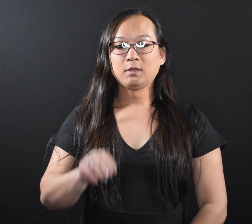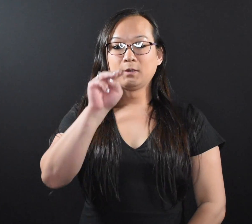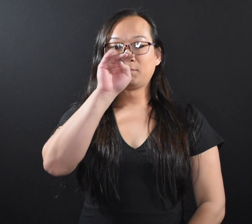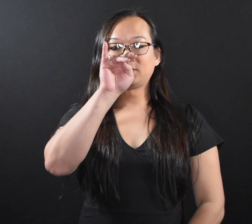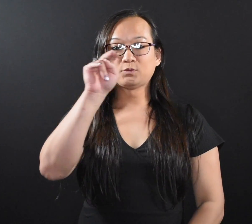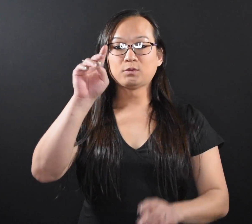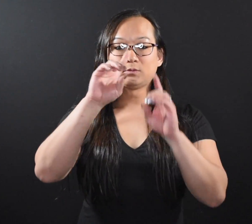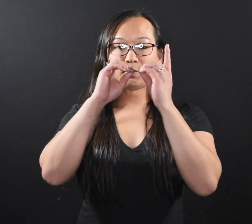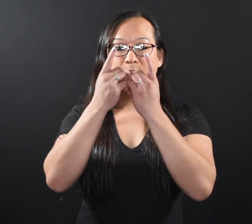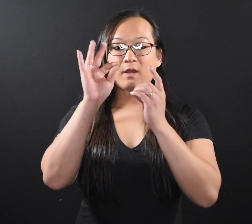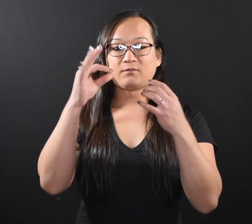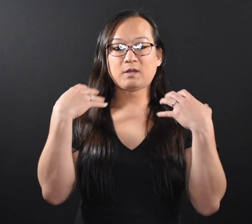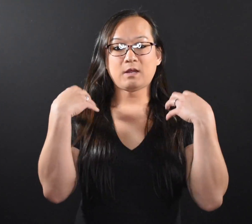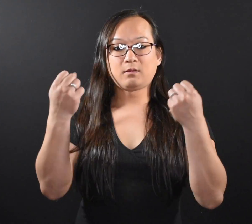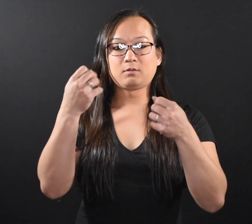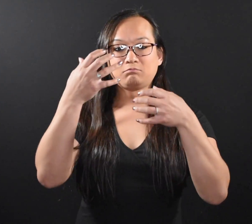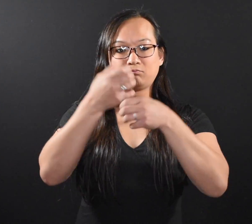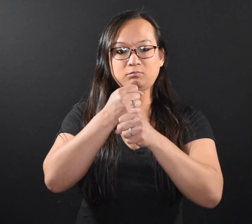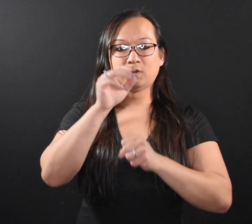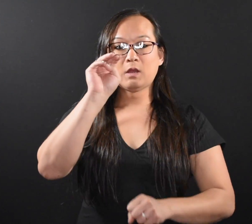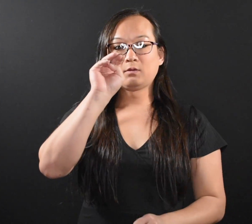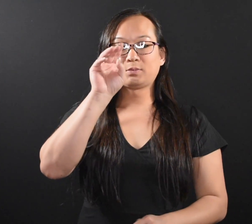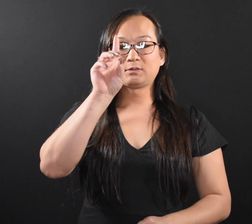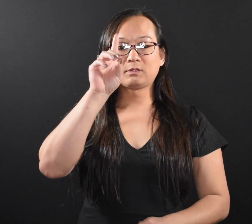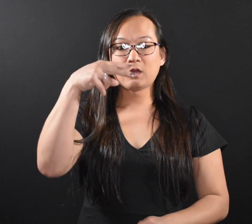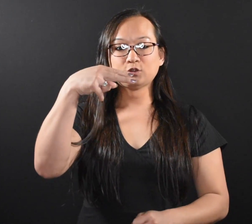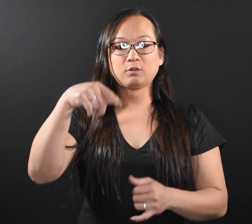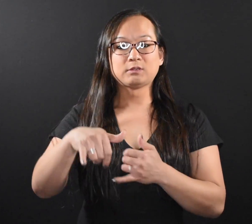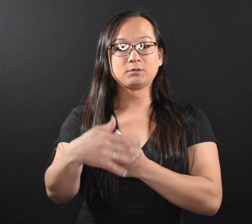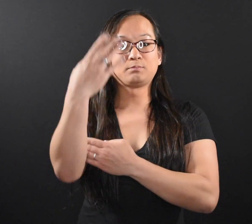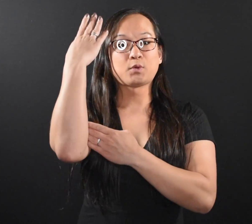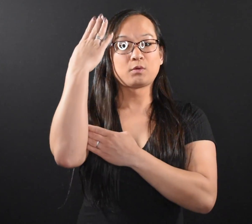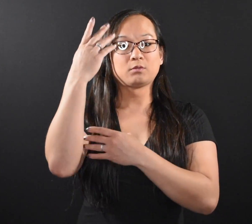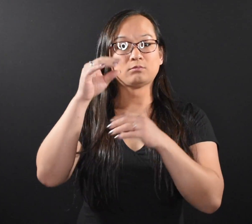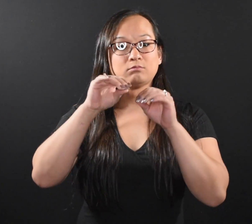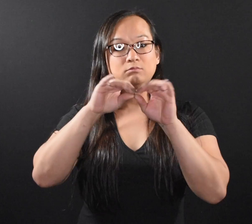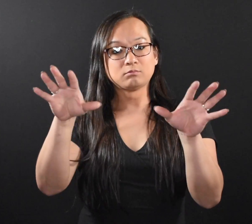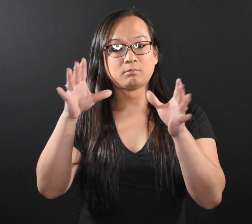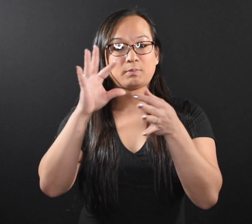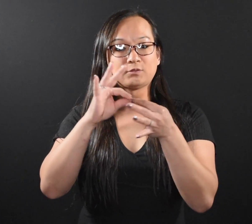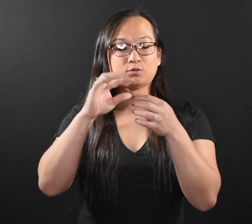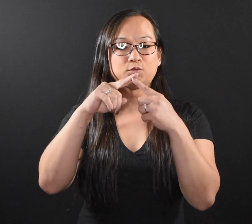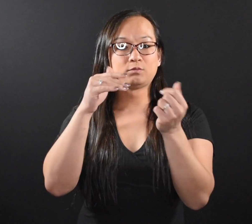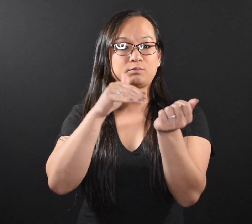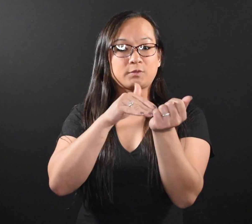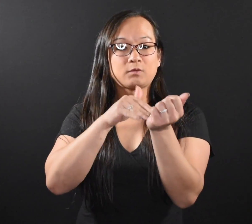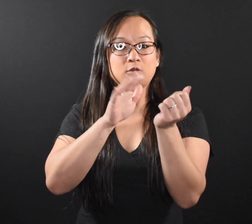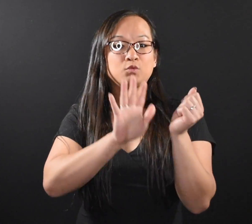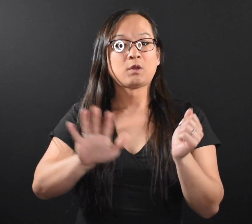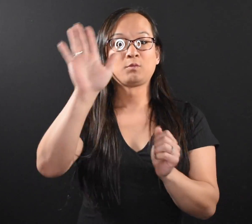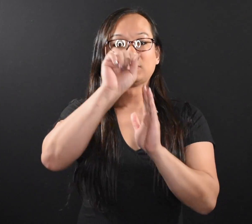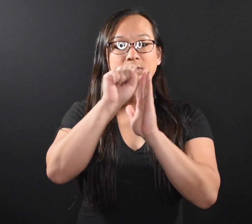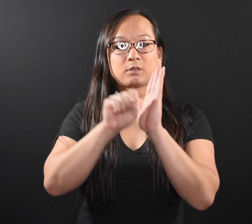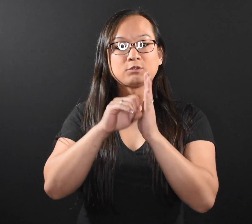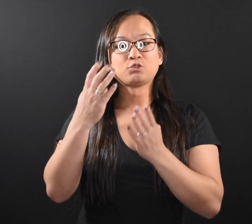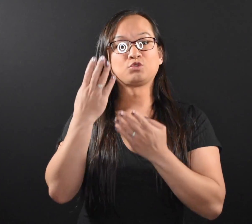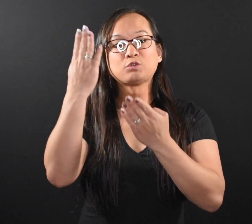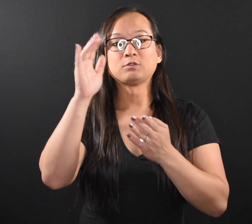The Minnesota Department of Health, MDH, this morning sent a message to healthcare providers around the